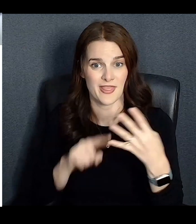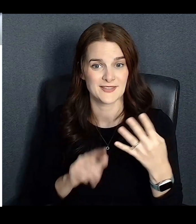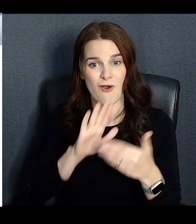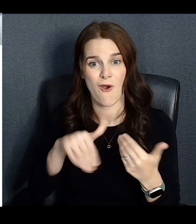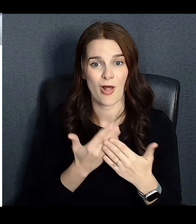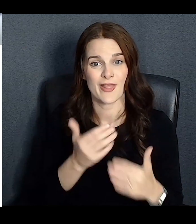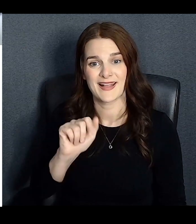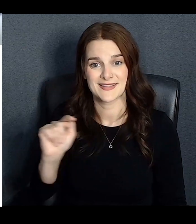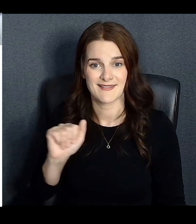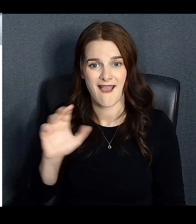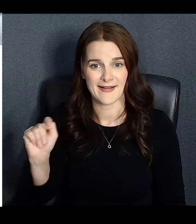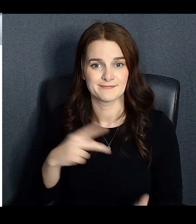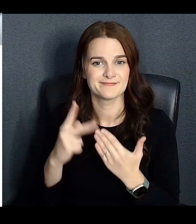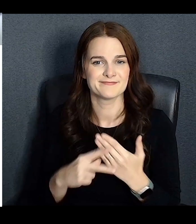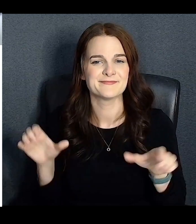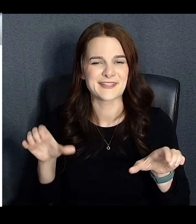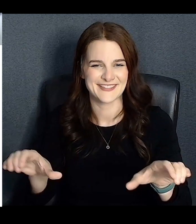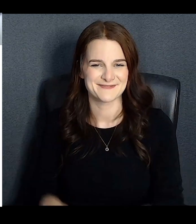program does.